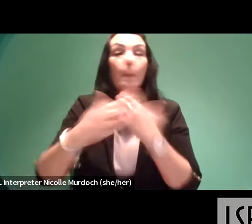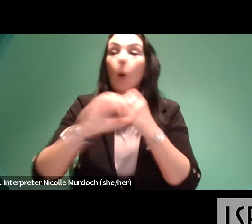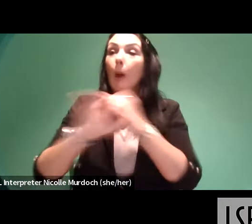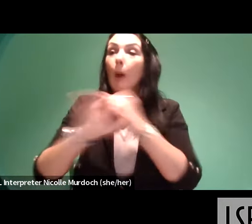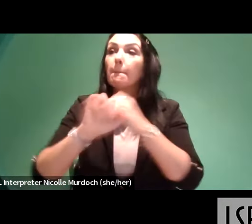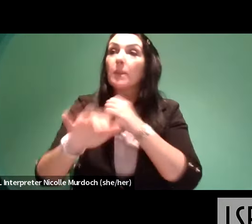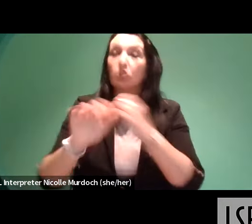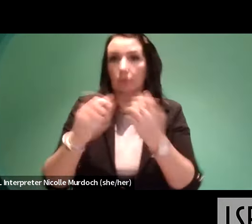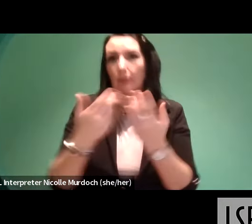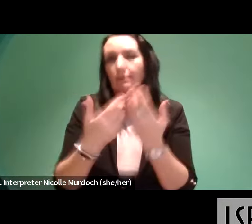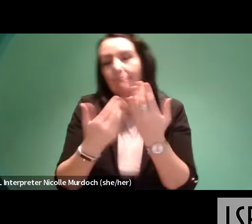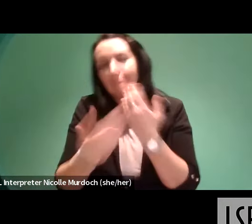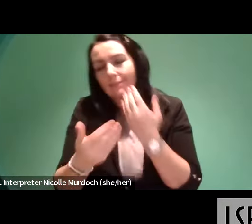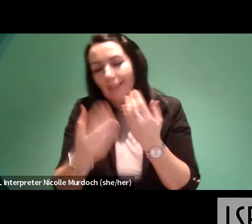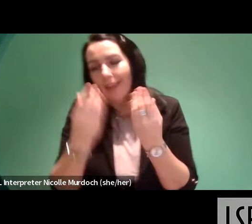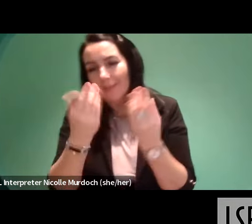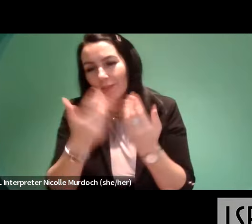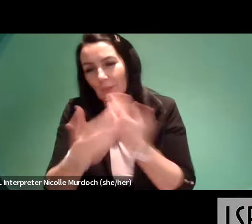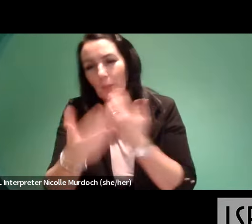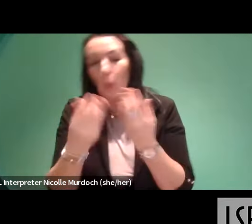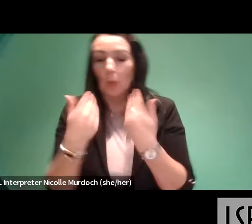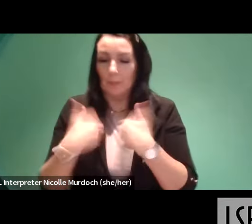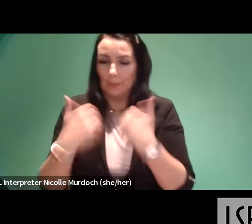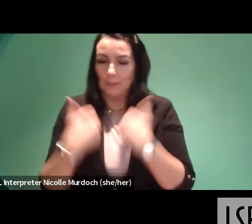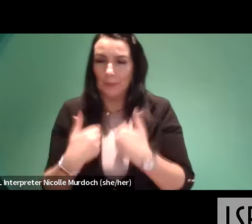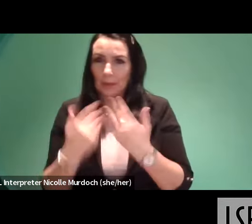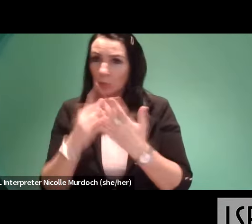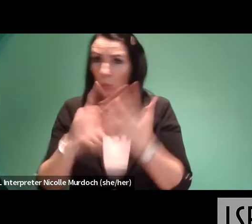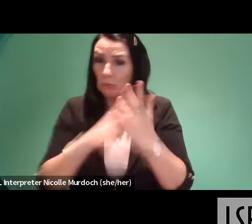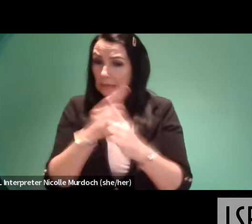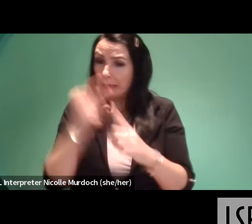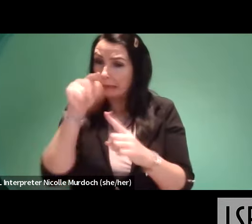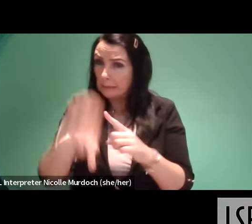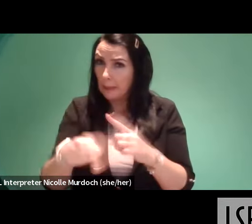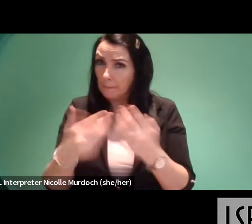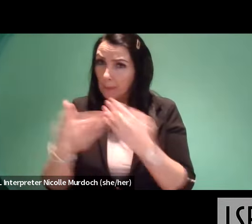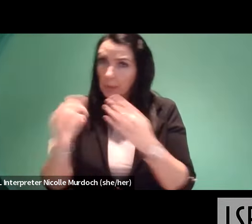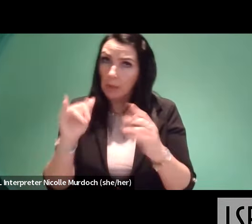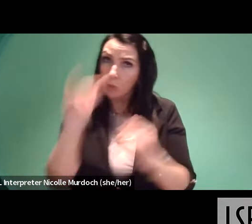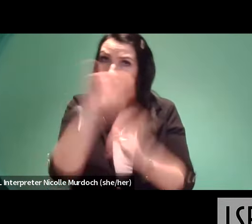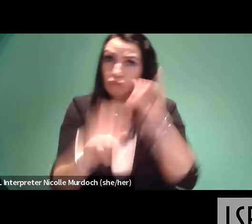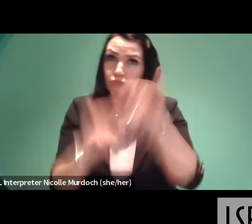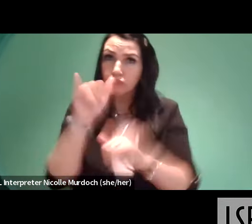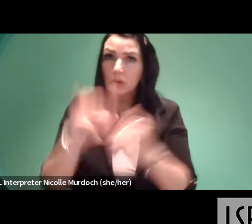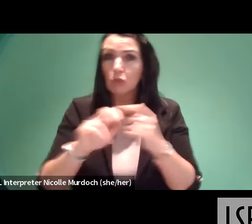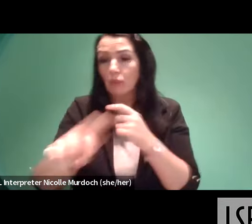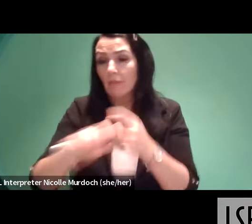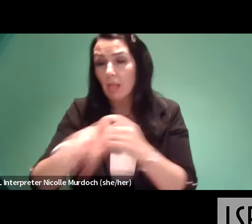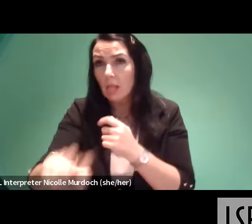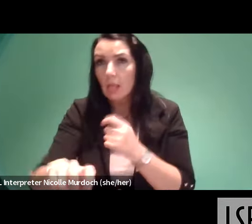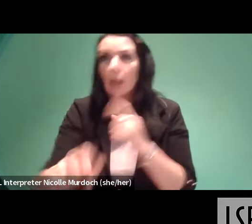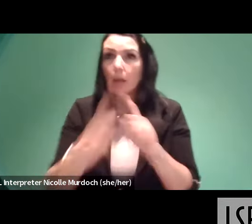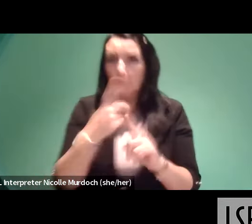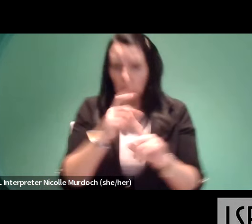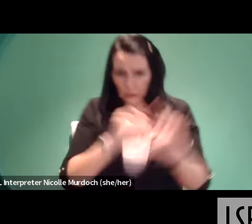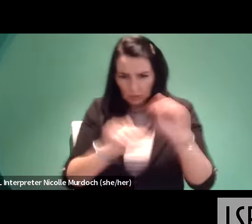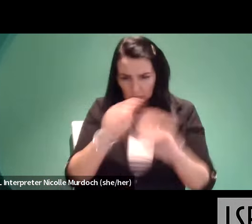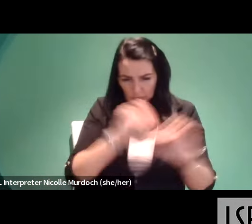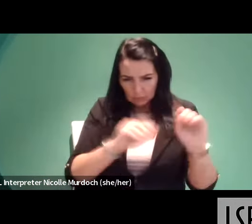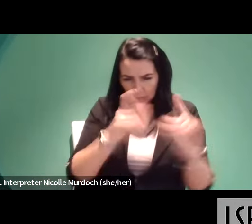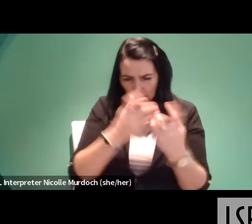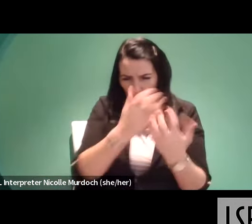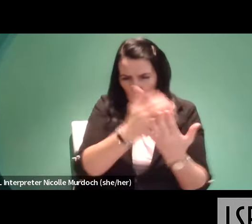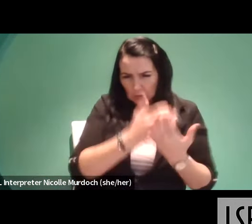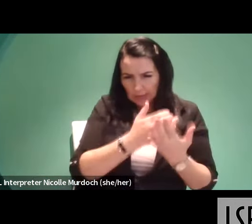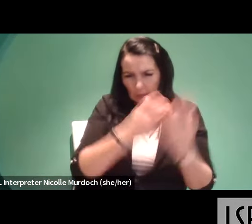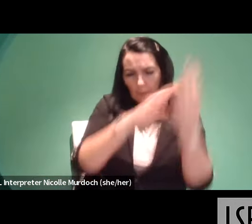to be wealthier households, and yet we don't really tax that. And you can design it in a way. So our objective was, how do you protect those at the